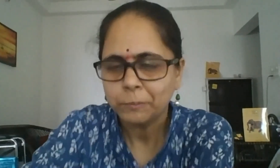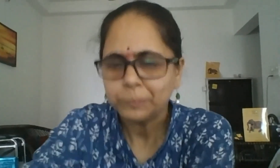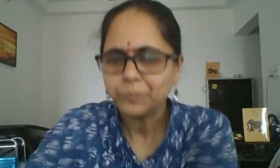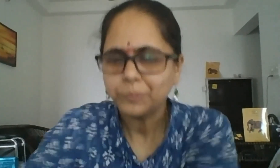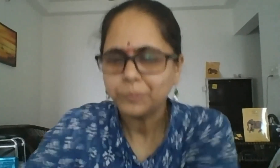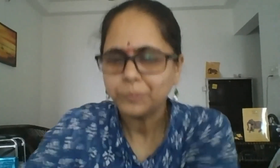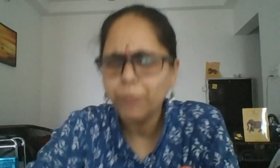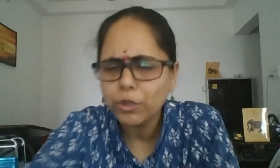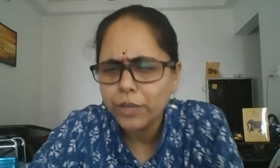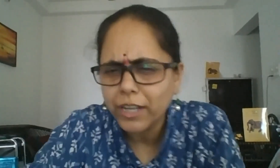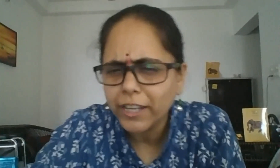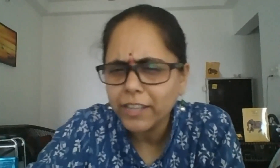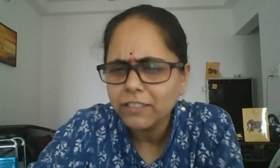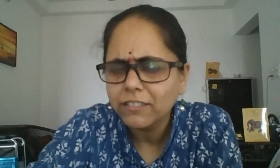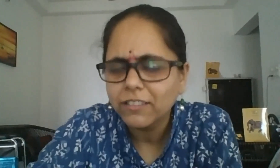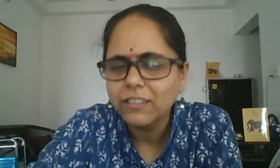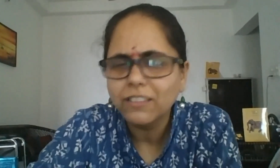Do you want me to do it again?